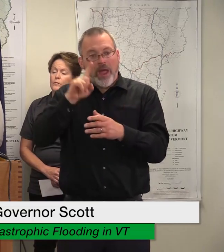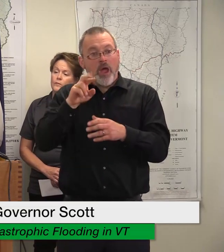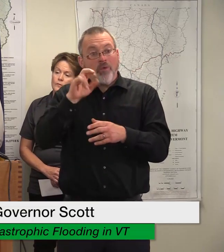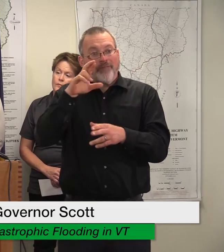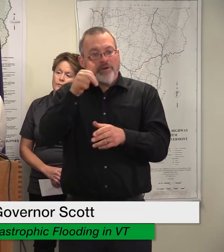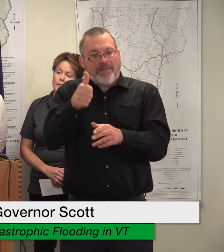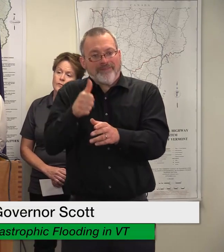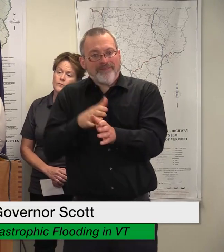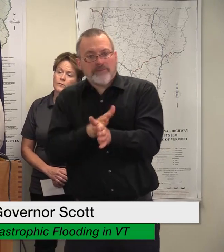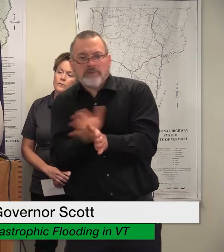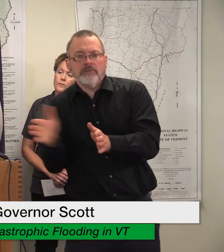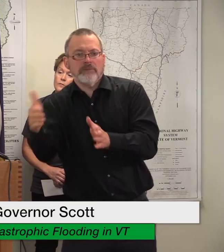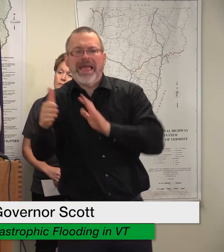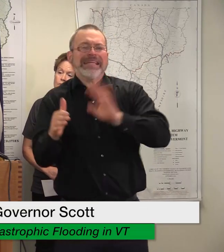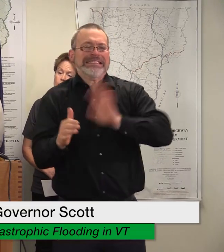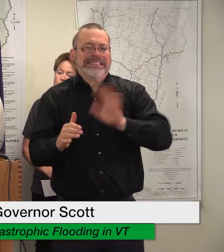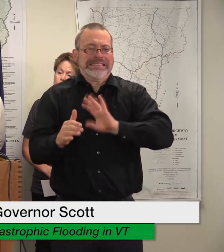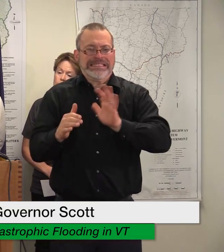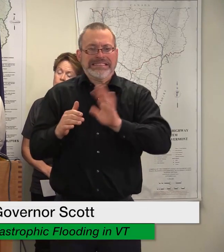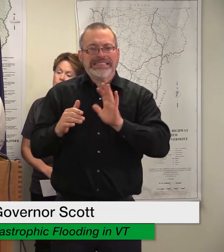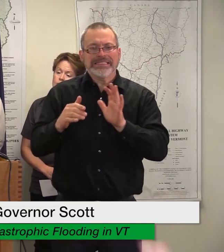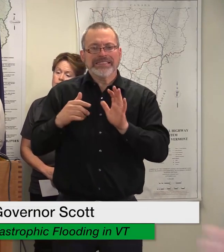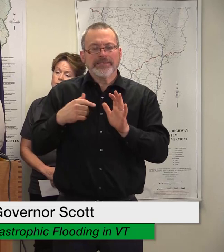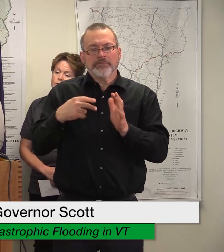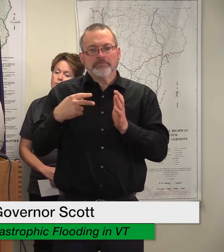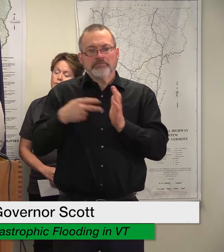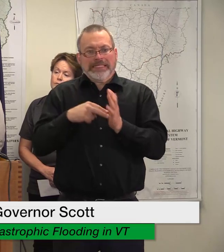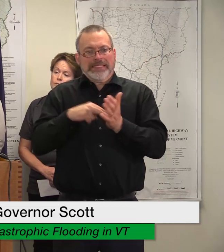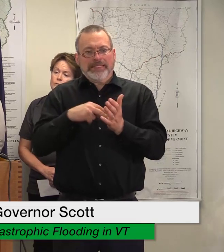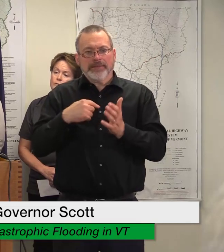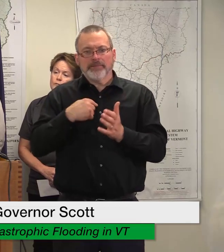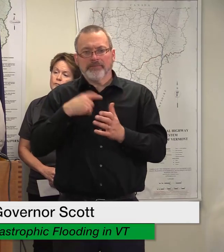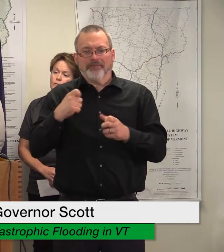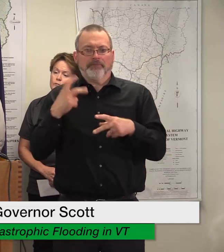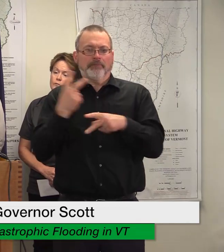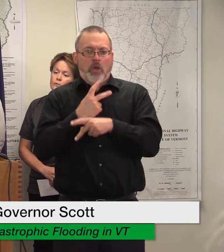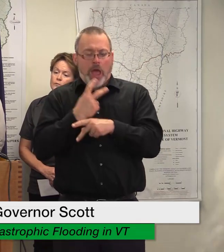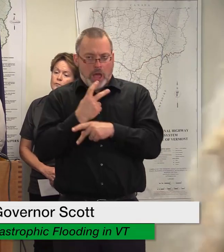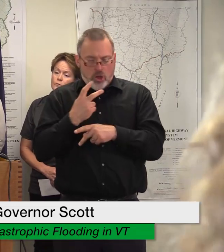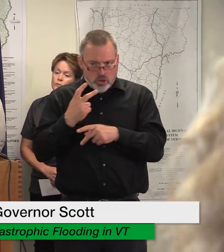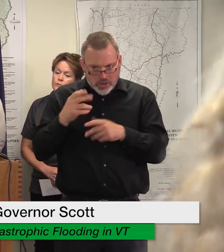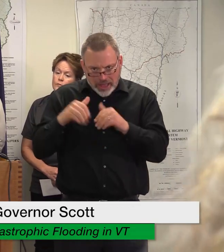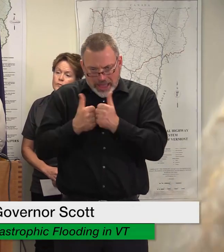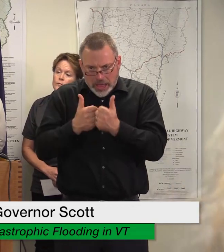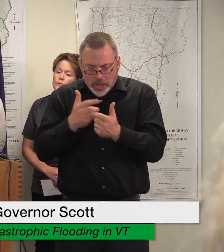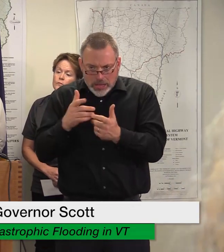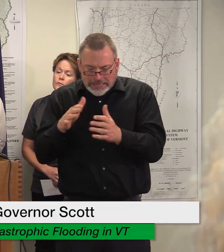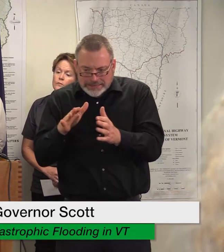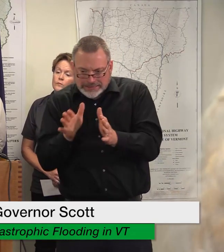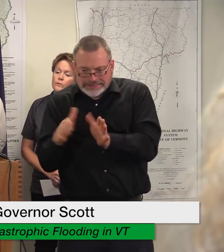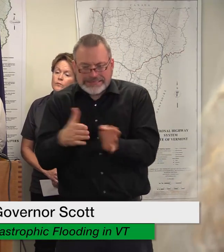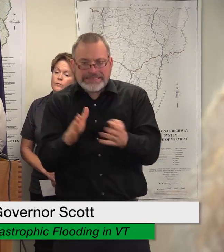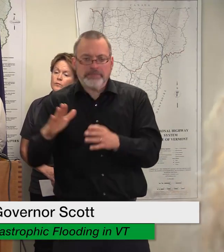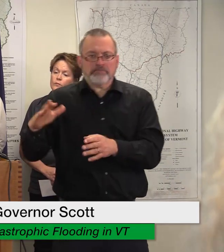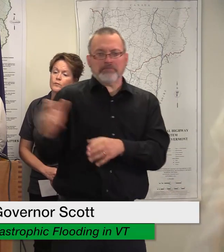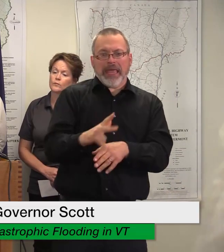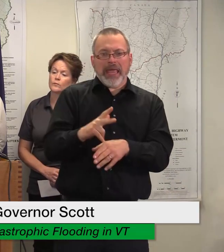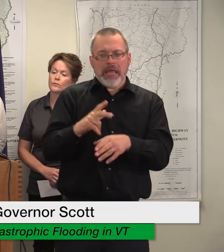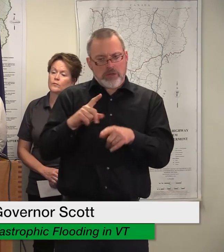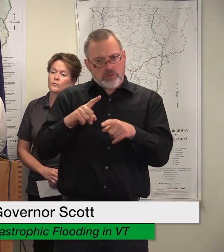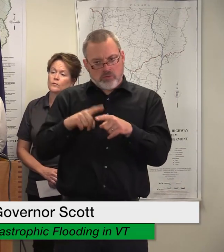businesses, and other buildings that will necessitate work within rivers and streams to protect public safety and this existing